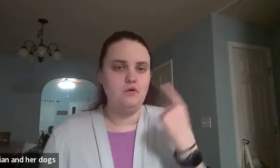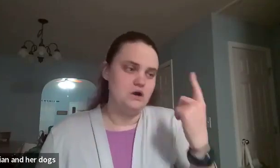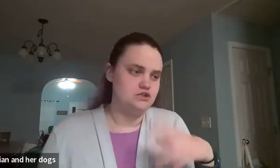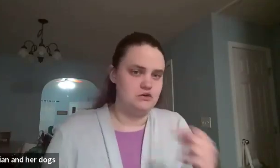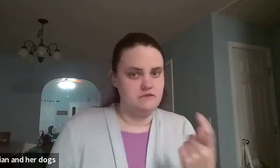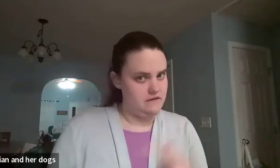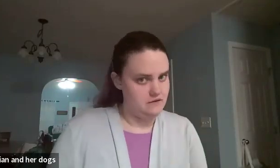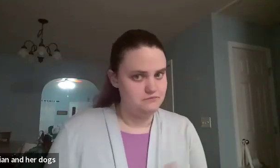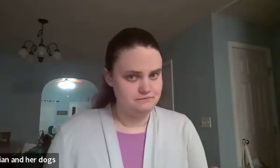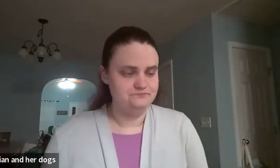like one stronger than the other.